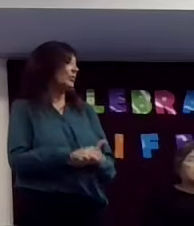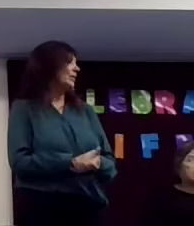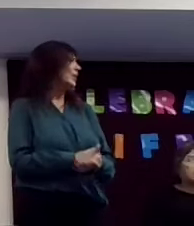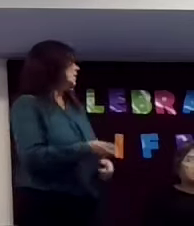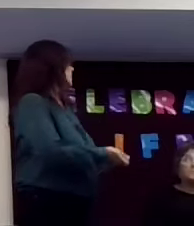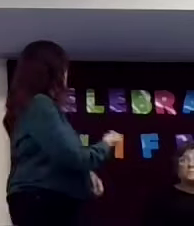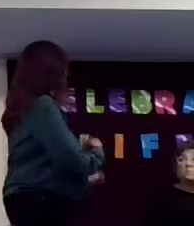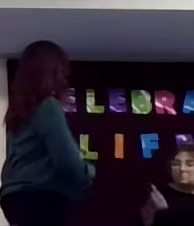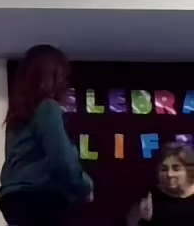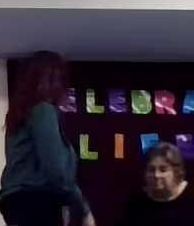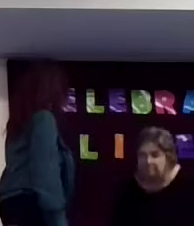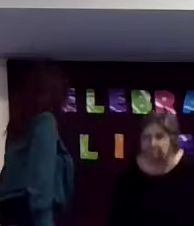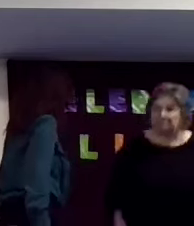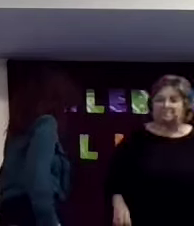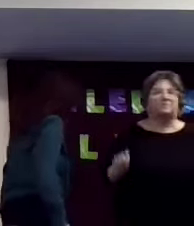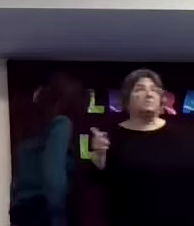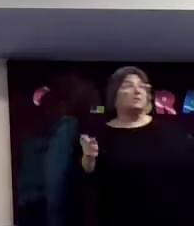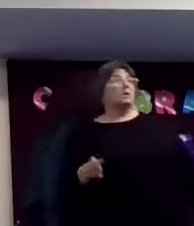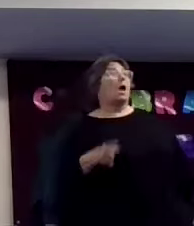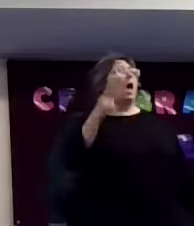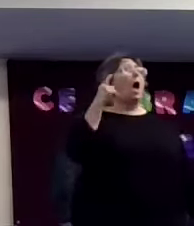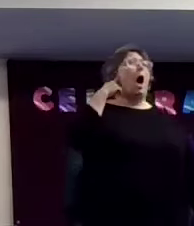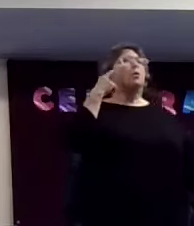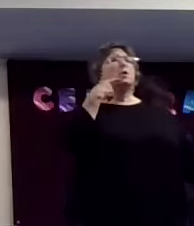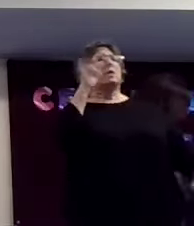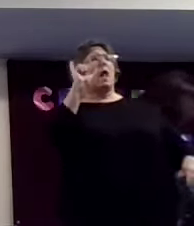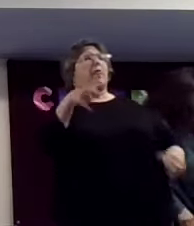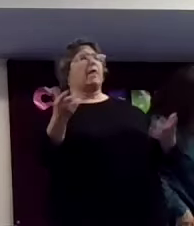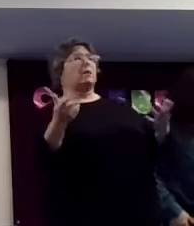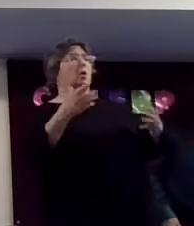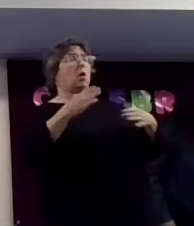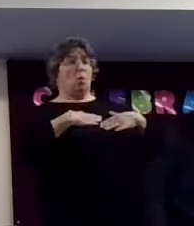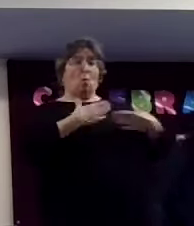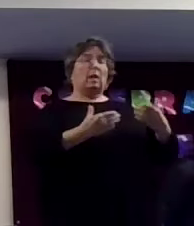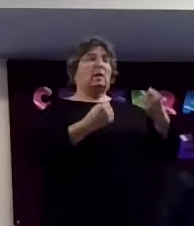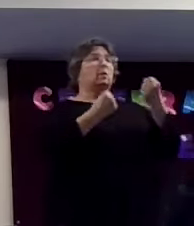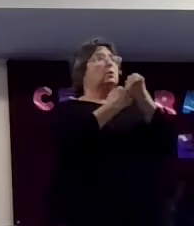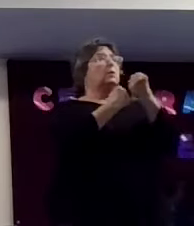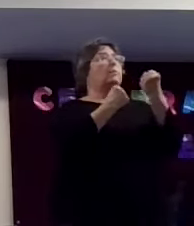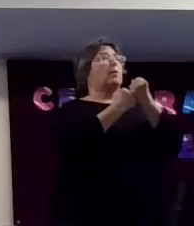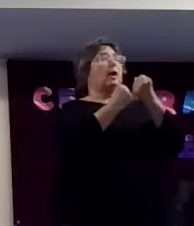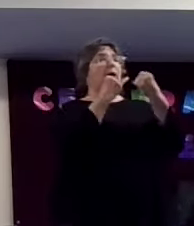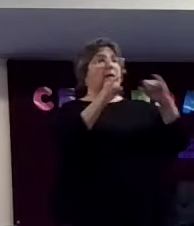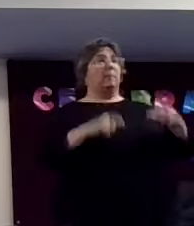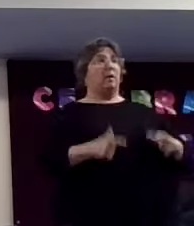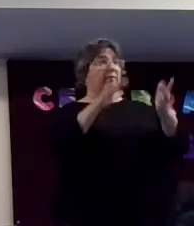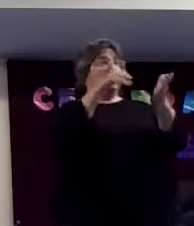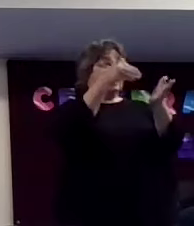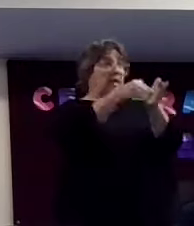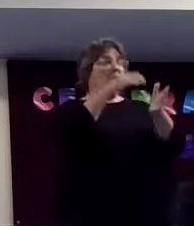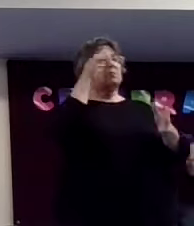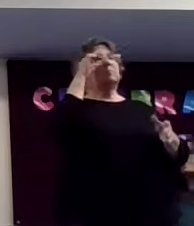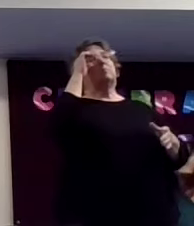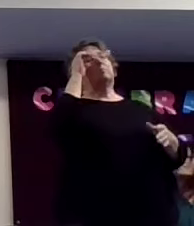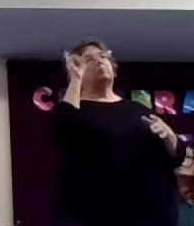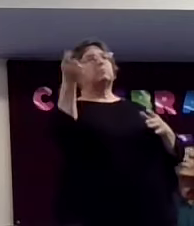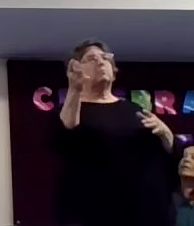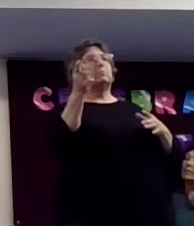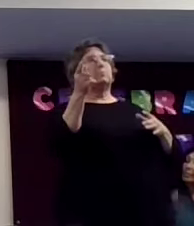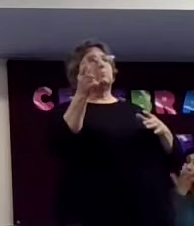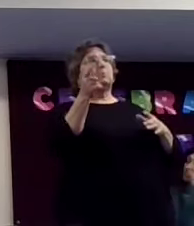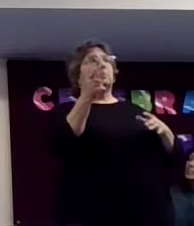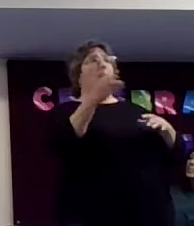That's okay. We'll come back. Yes, sir. So I heard you say, so you're willing to support independent living centers that